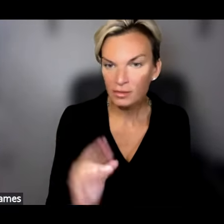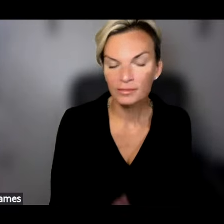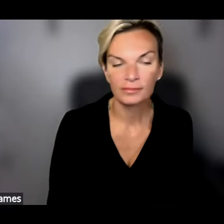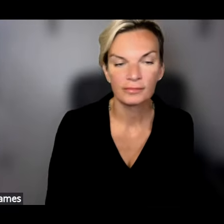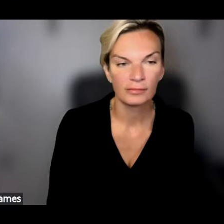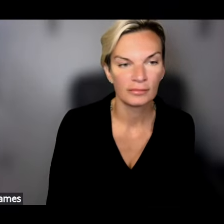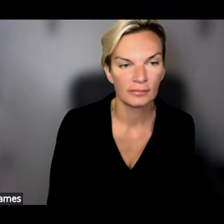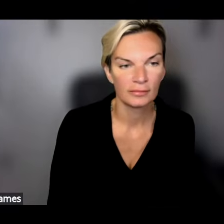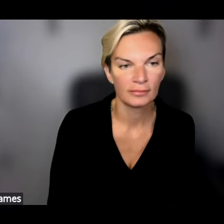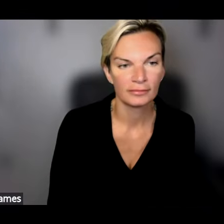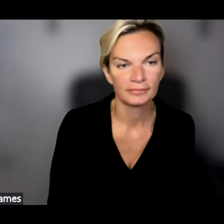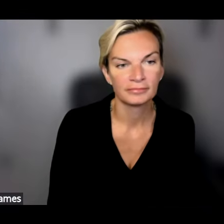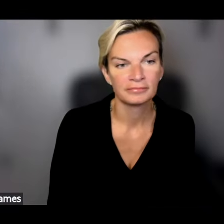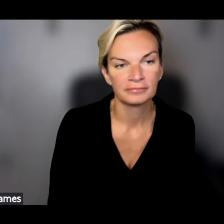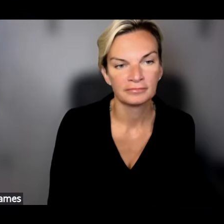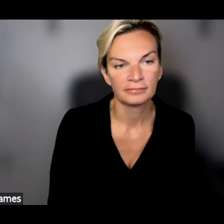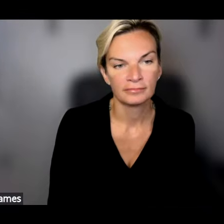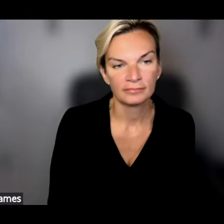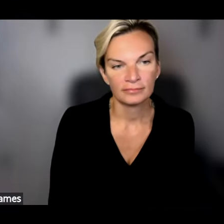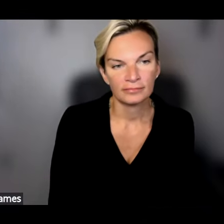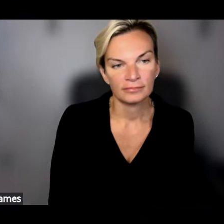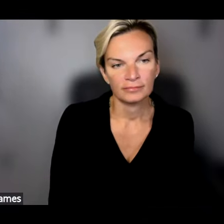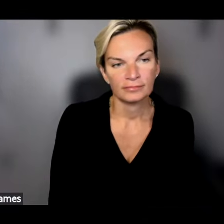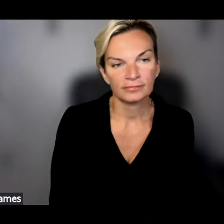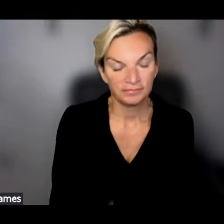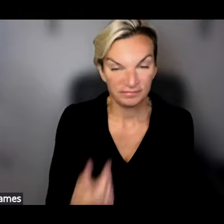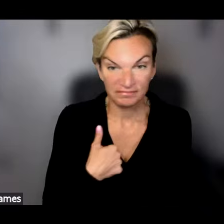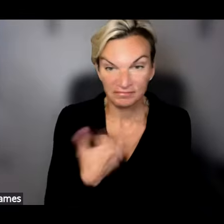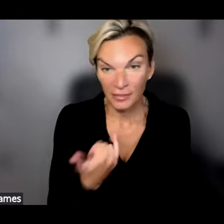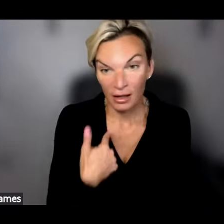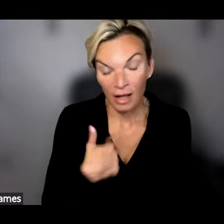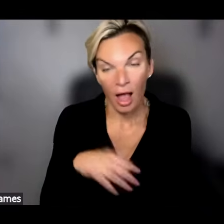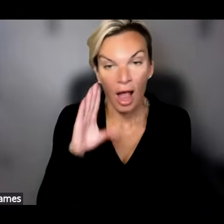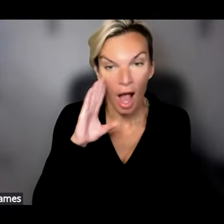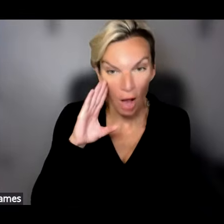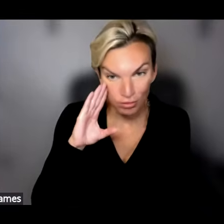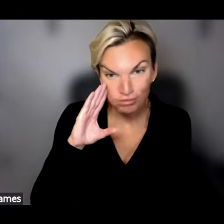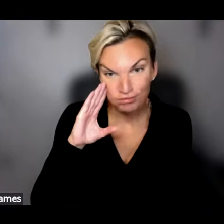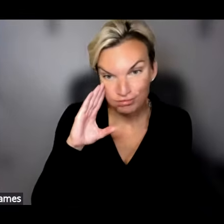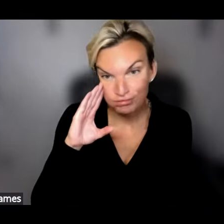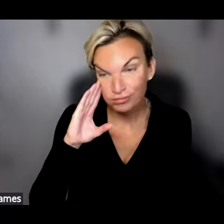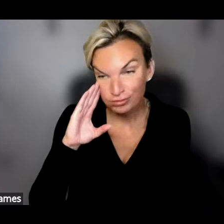What I've heard is a lengthy argument about how